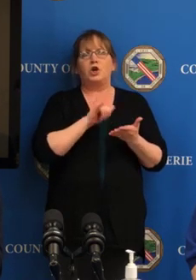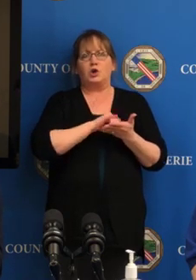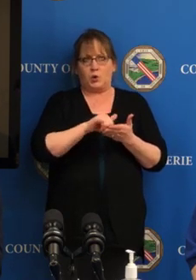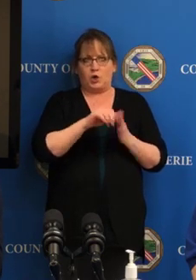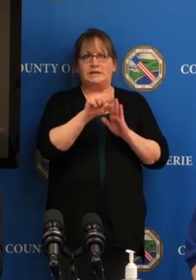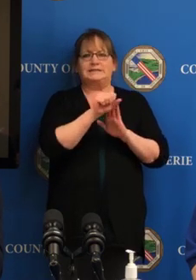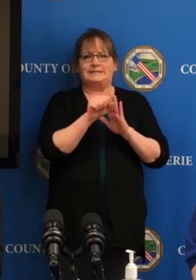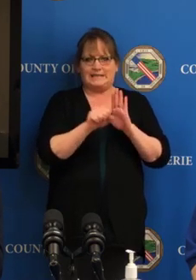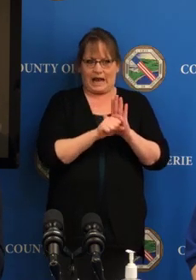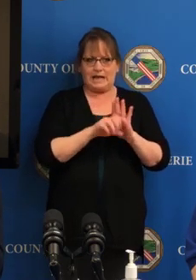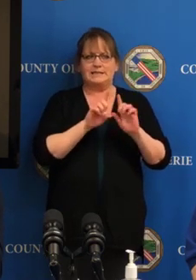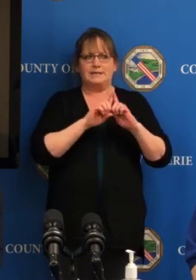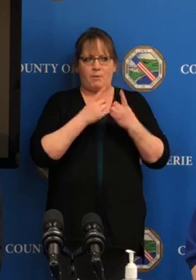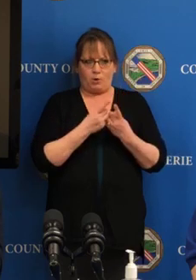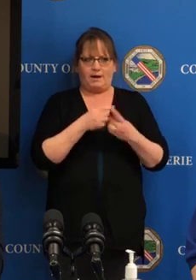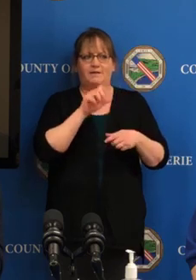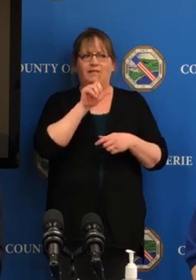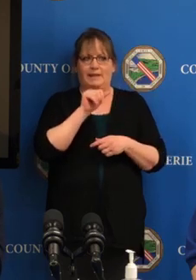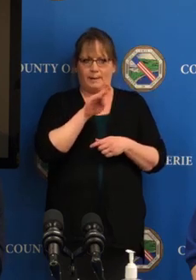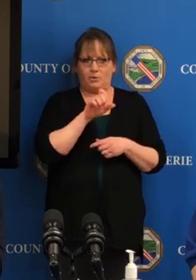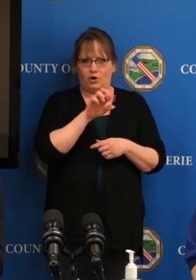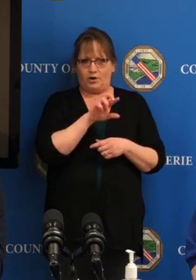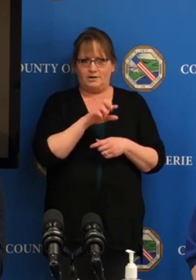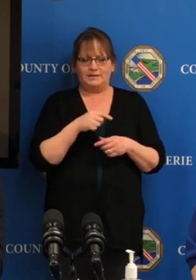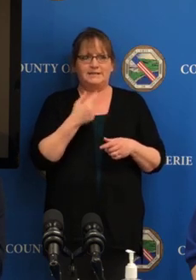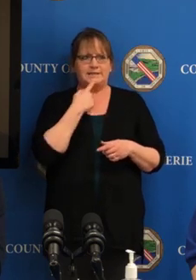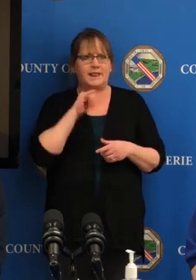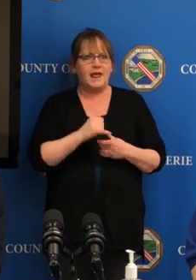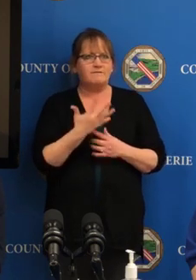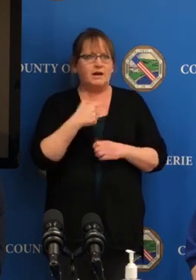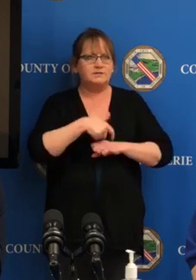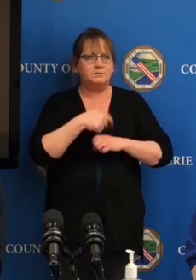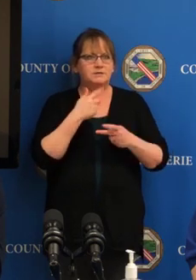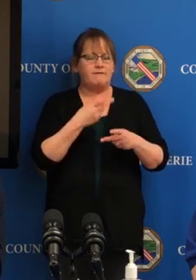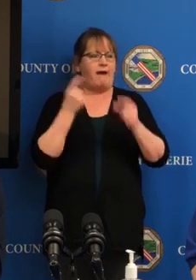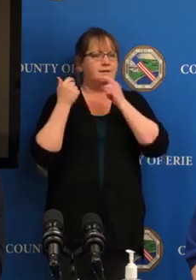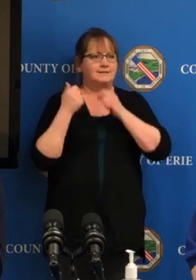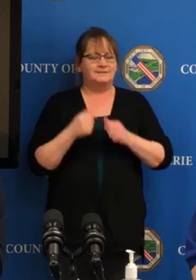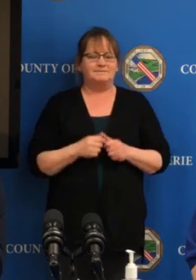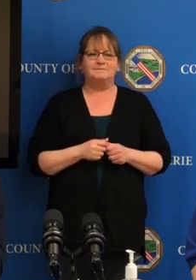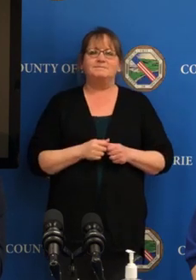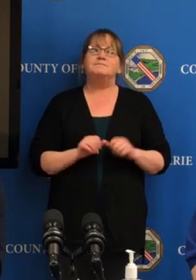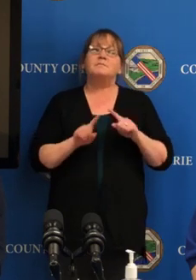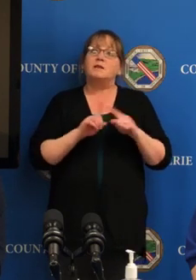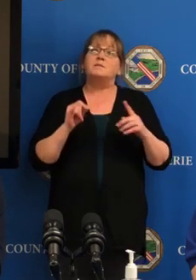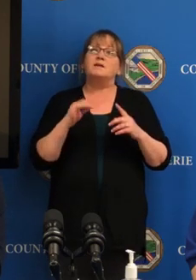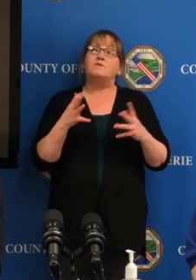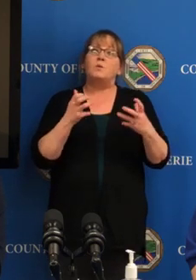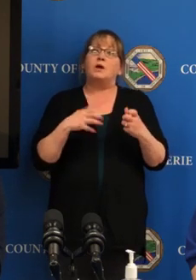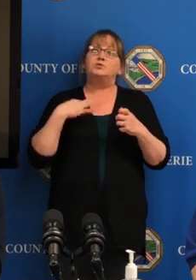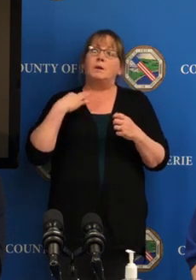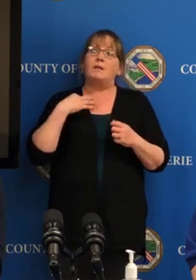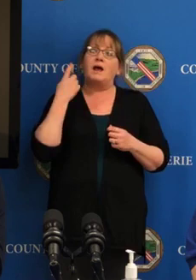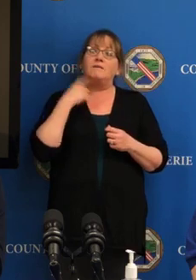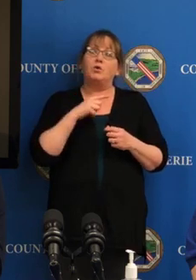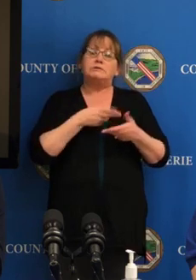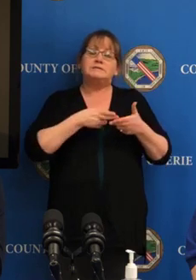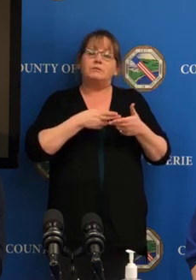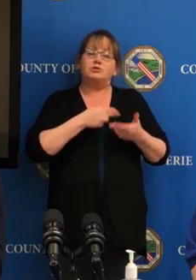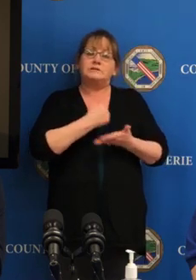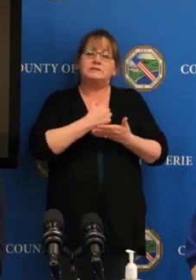York State's Department of Labor. Say that 5 times fast. But if you want to apply for temporary assistance for needy